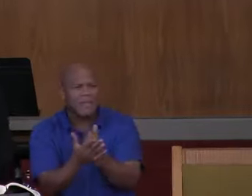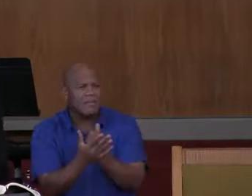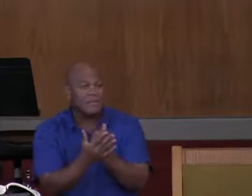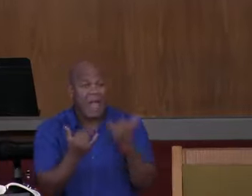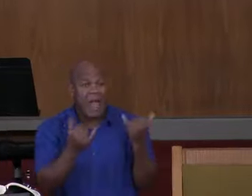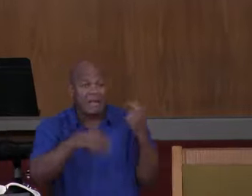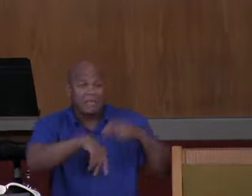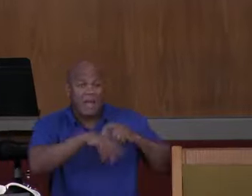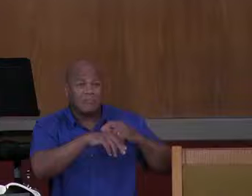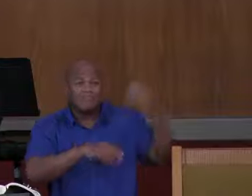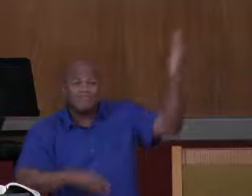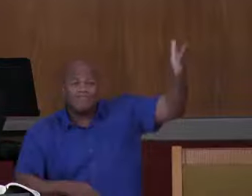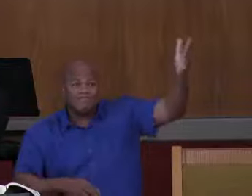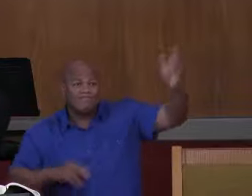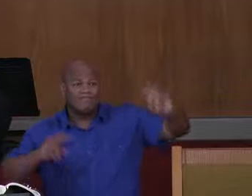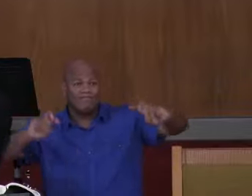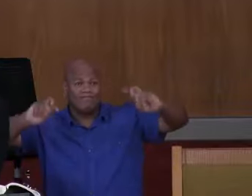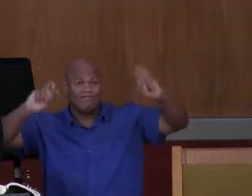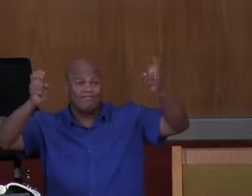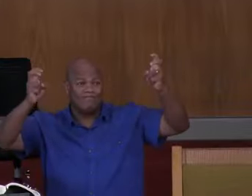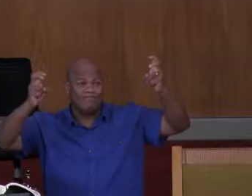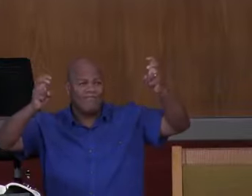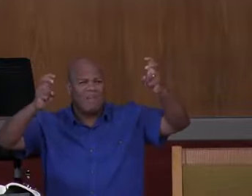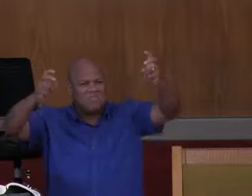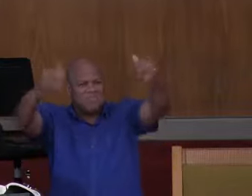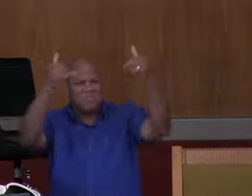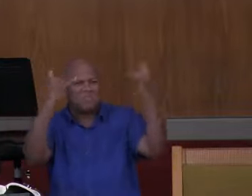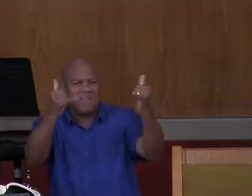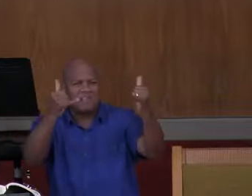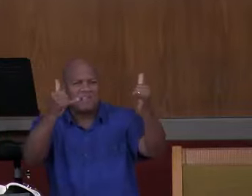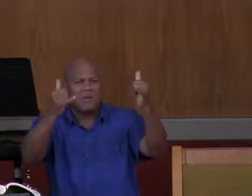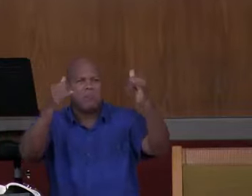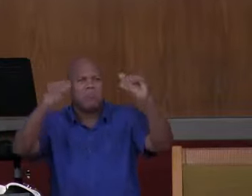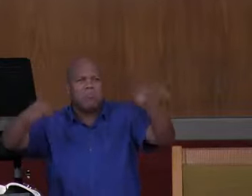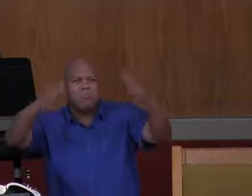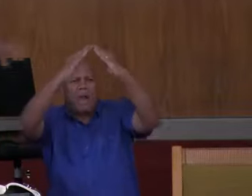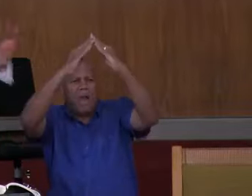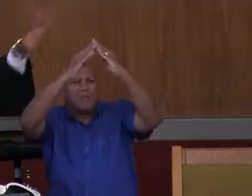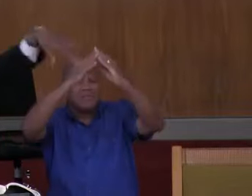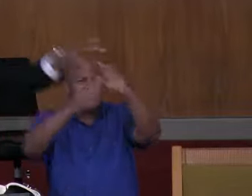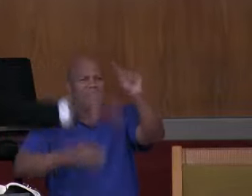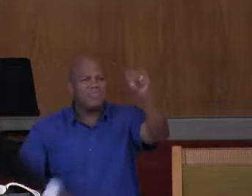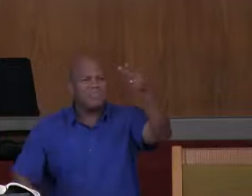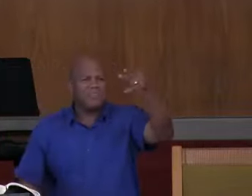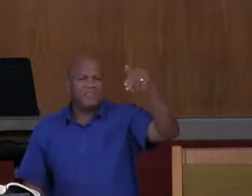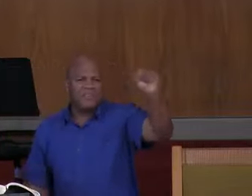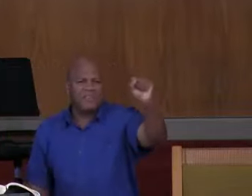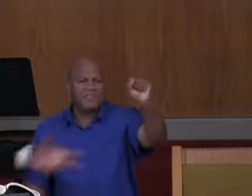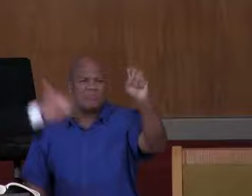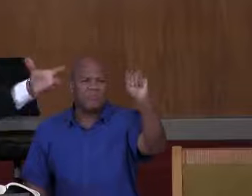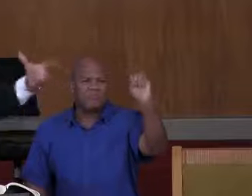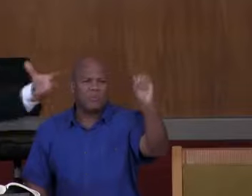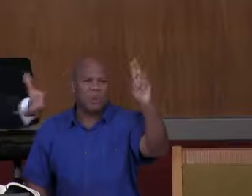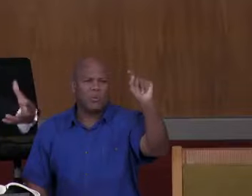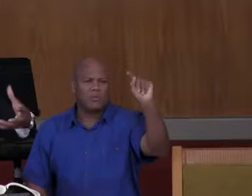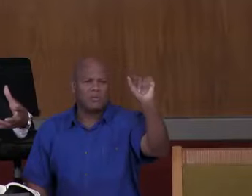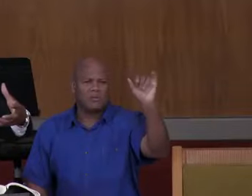sermon of the subject is this mountain. This mountain. Say it in the ether